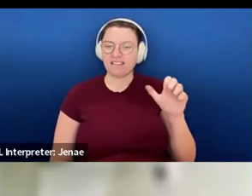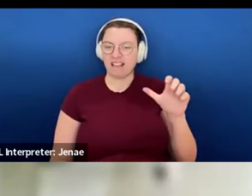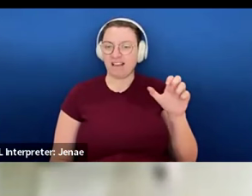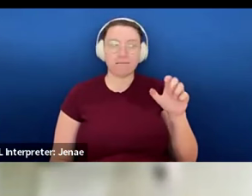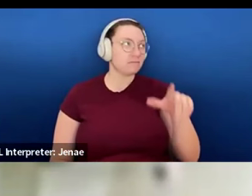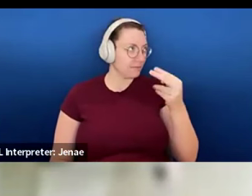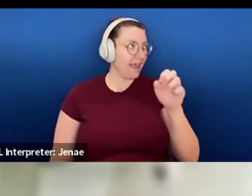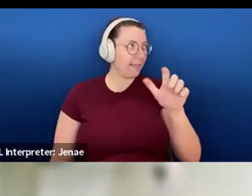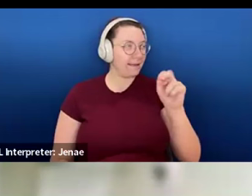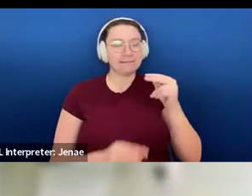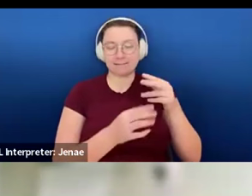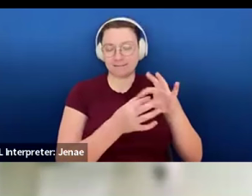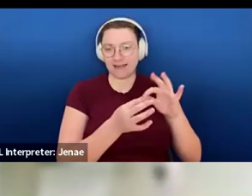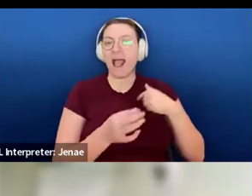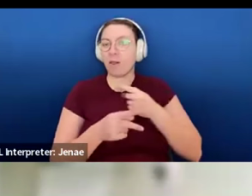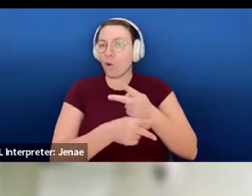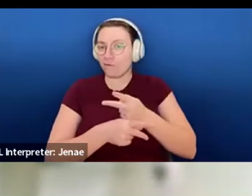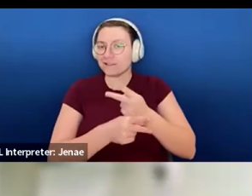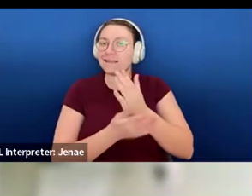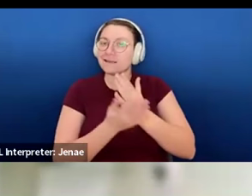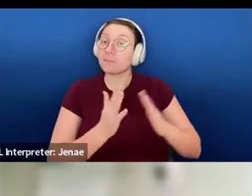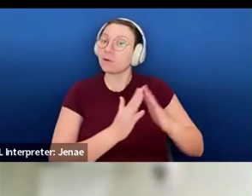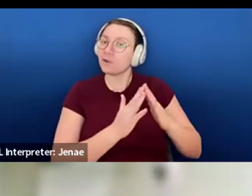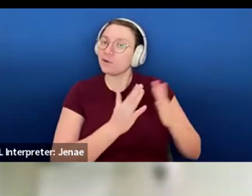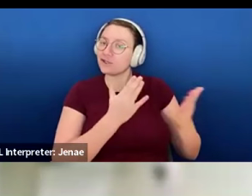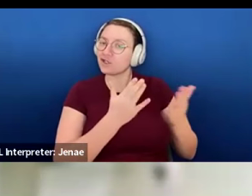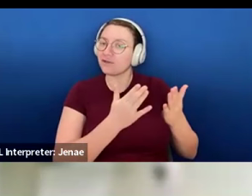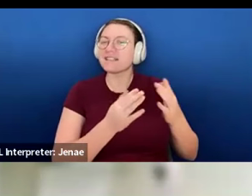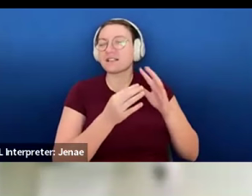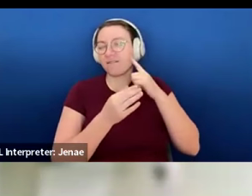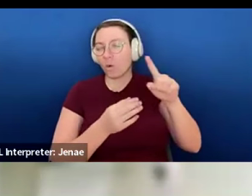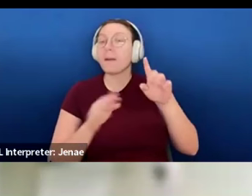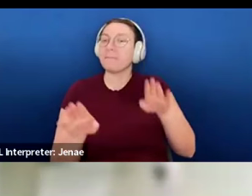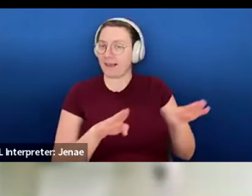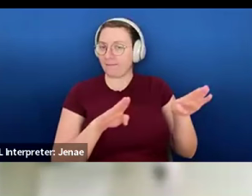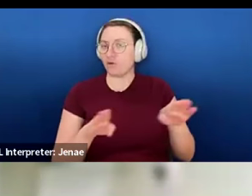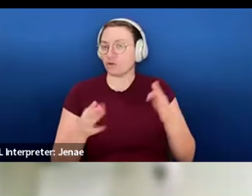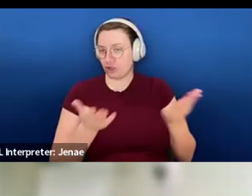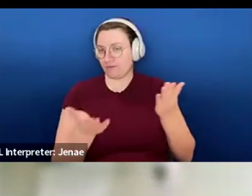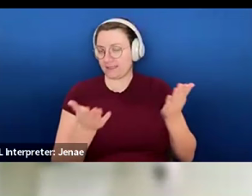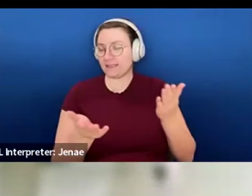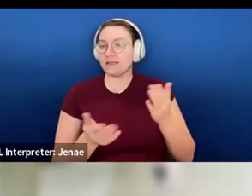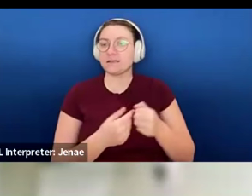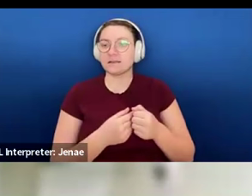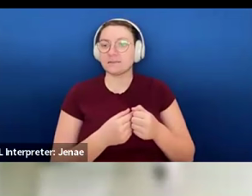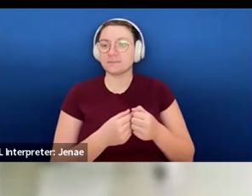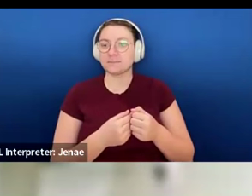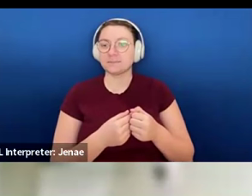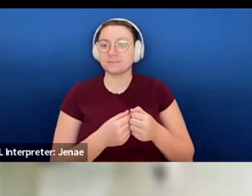I'm going to be overseeing some community services in regards to behavior services. Prior